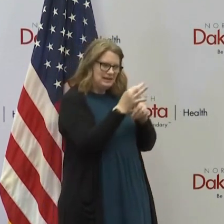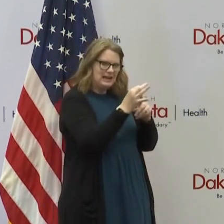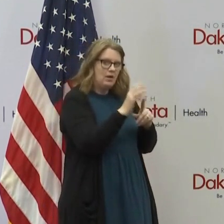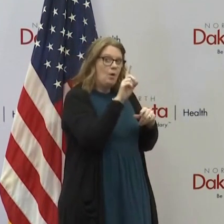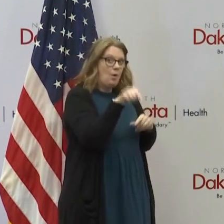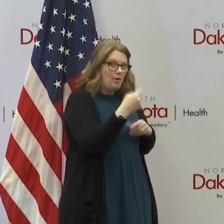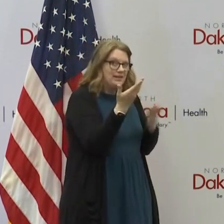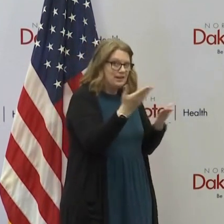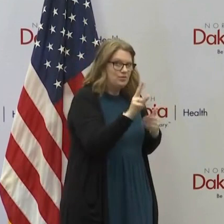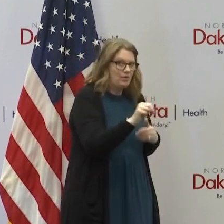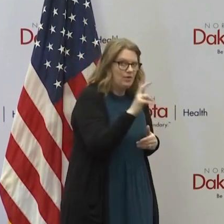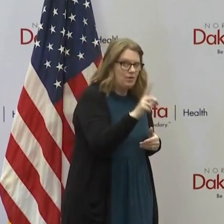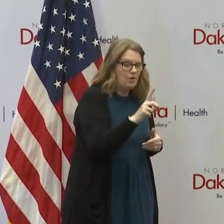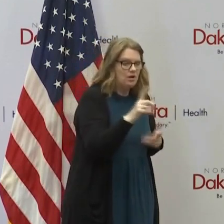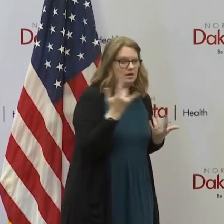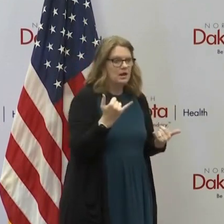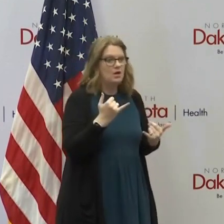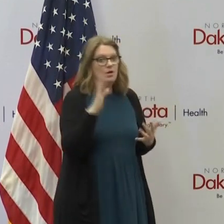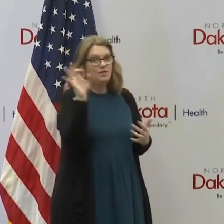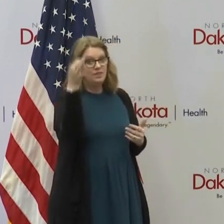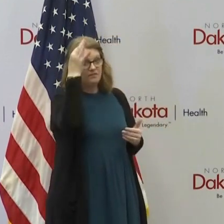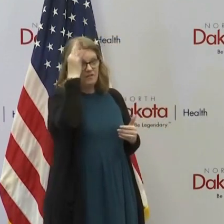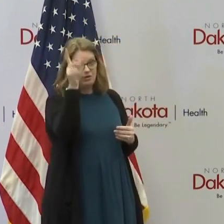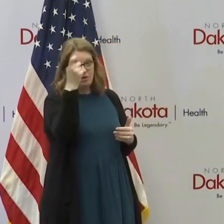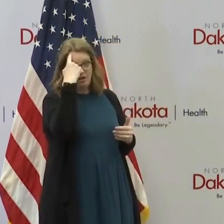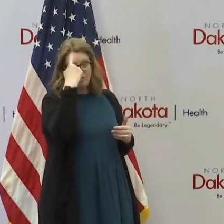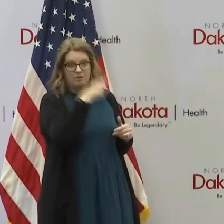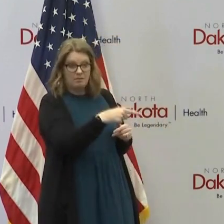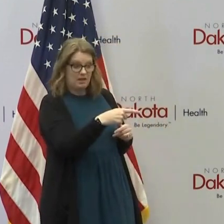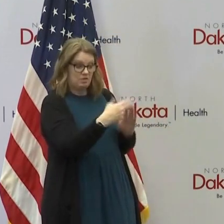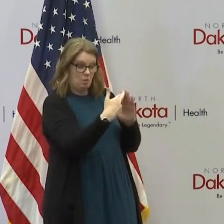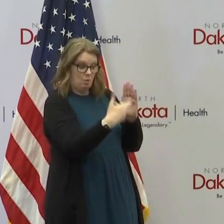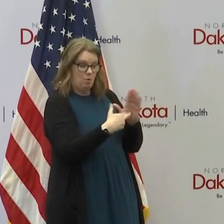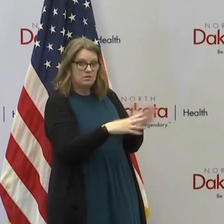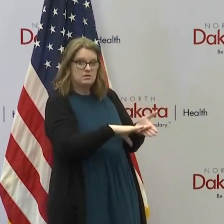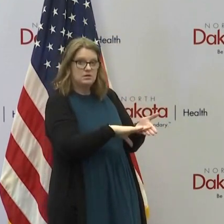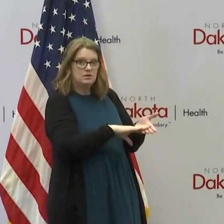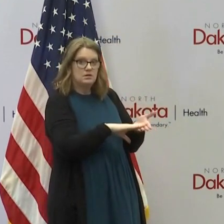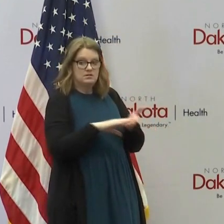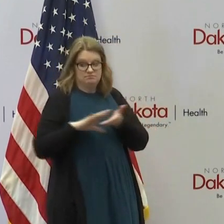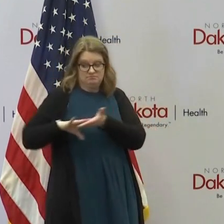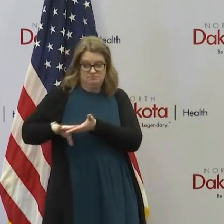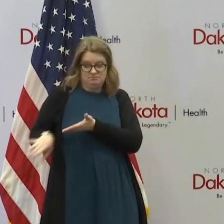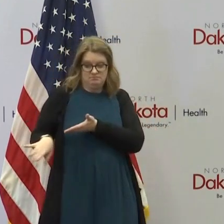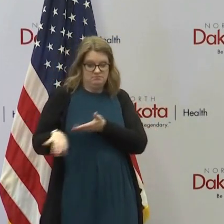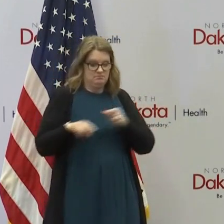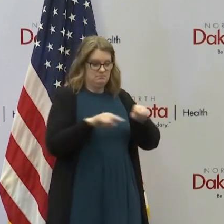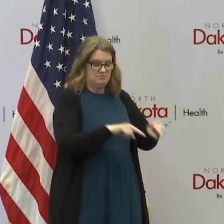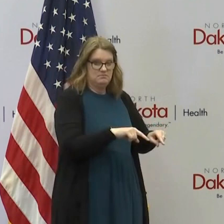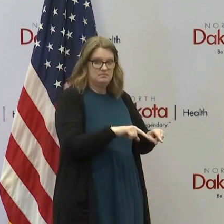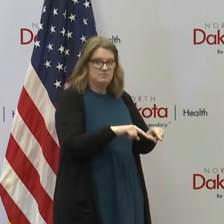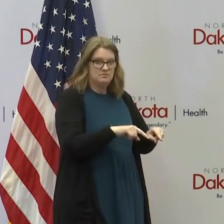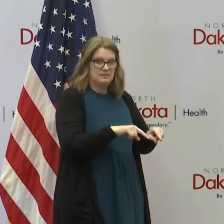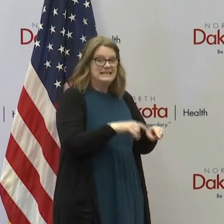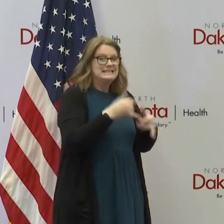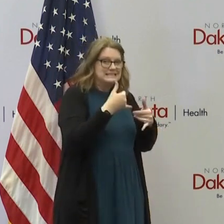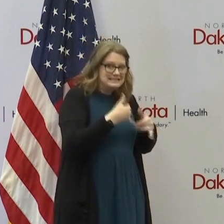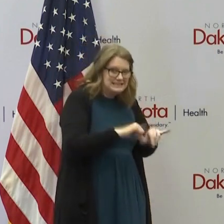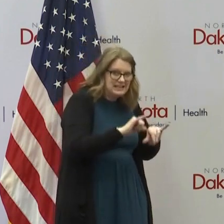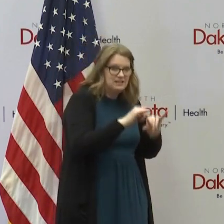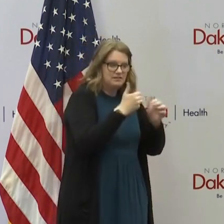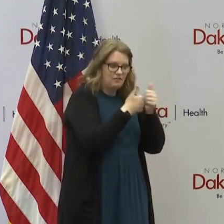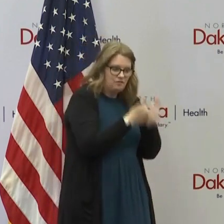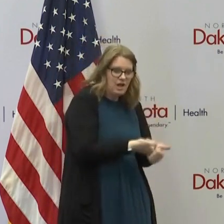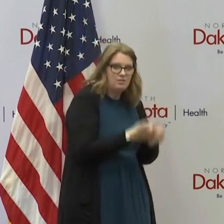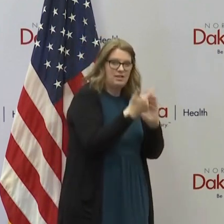Dakota, when the federal government waived those rules, that waiver did not apply to the laws in North Dakota. So under the law in North Dakota,